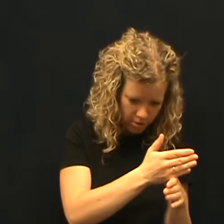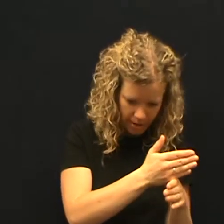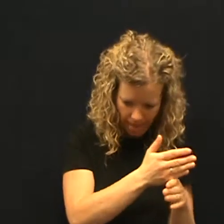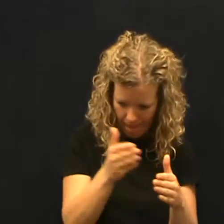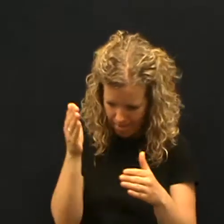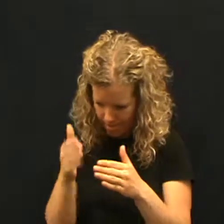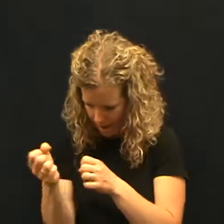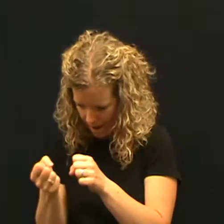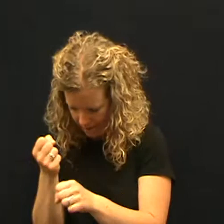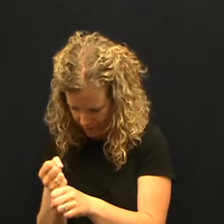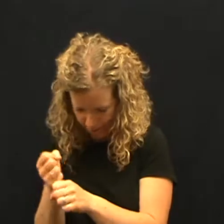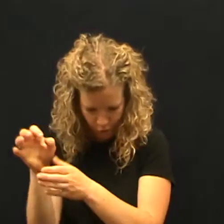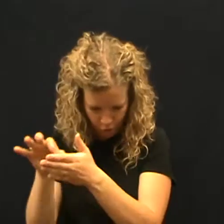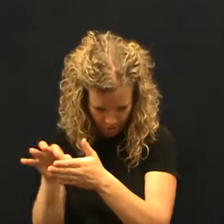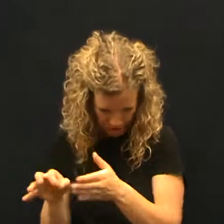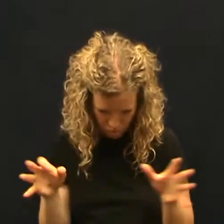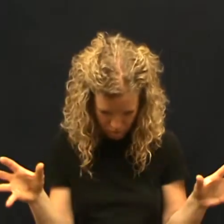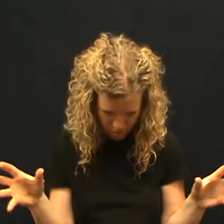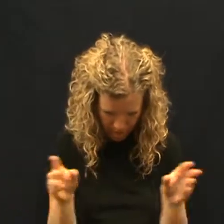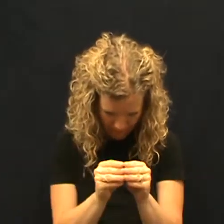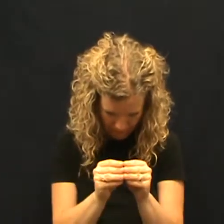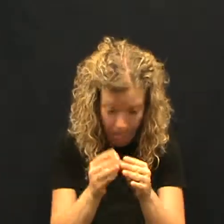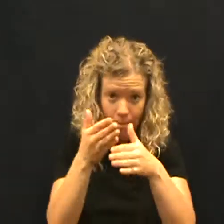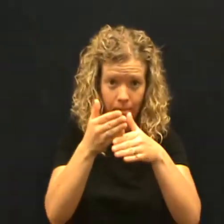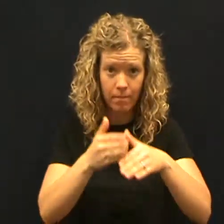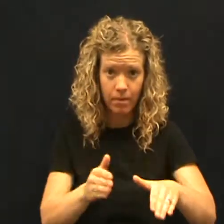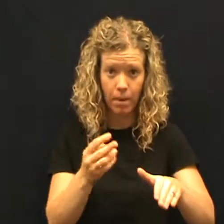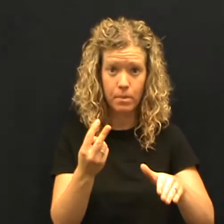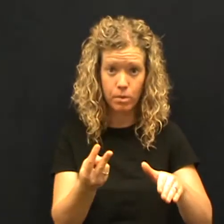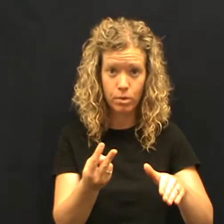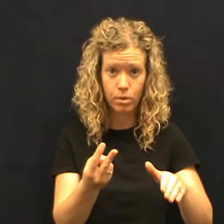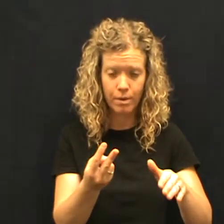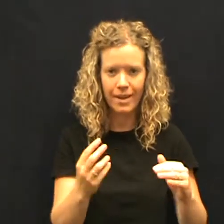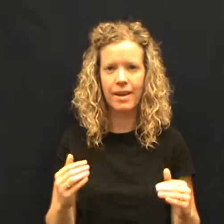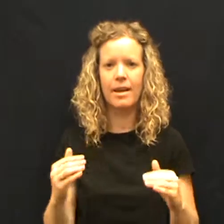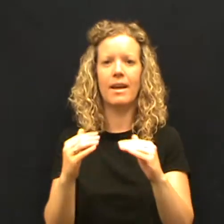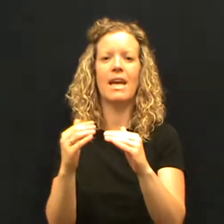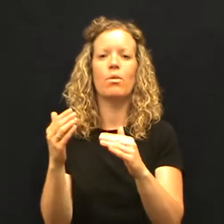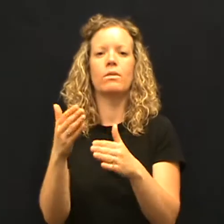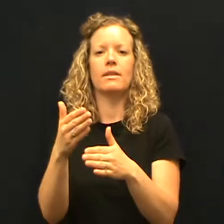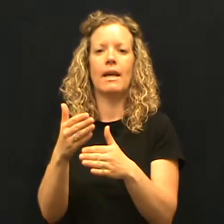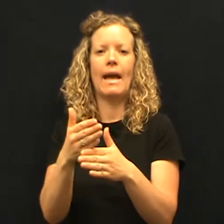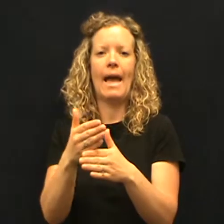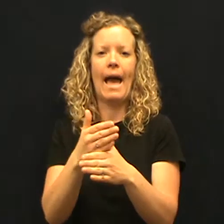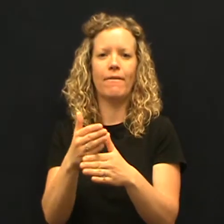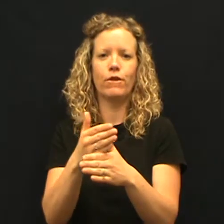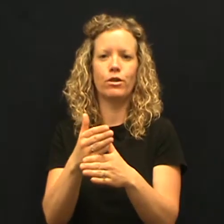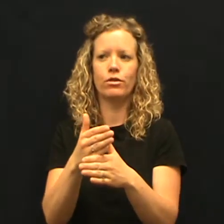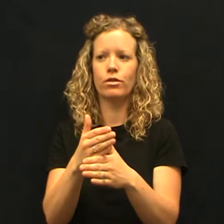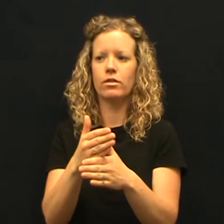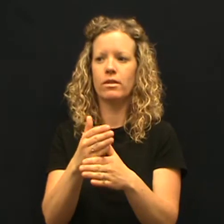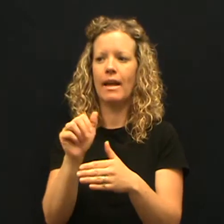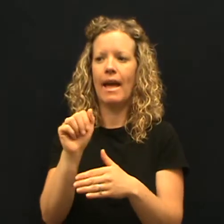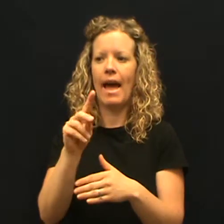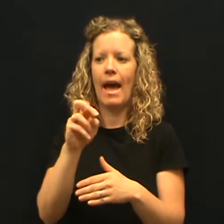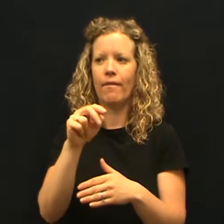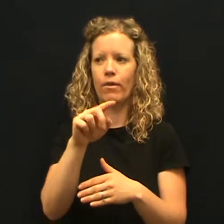the year, add those together, divide by 2. That gives us the average number of common shares outstanding. So